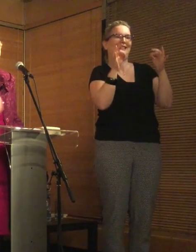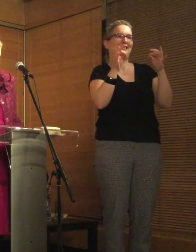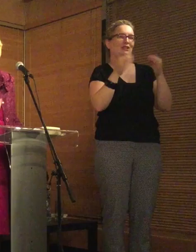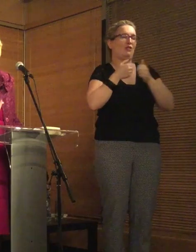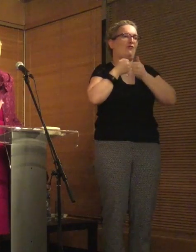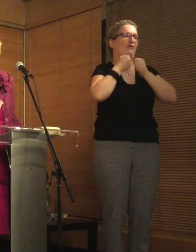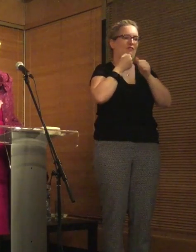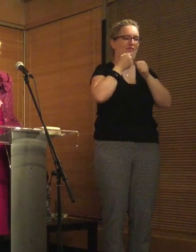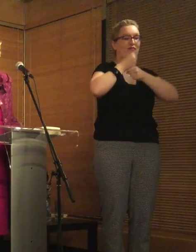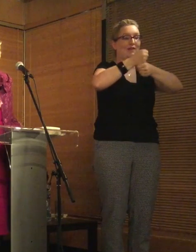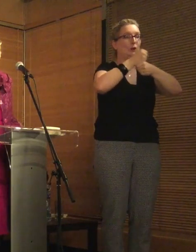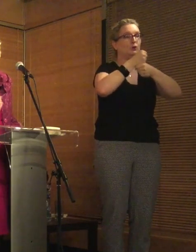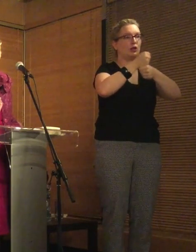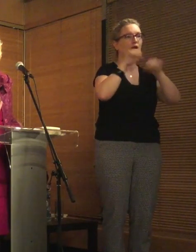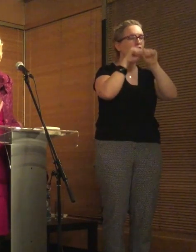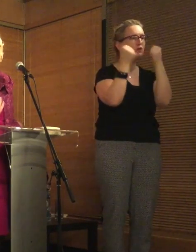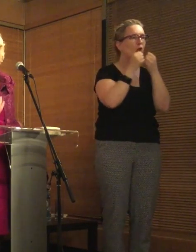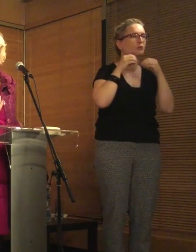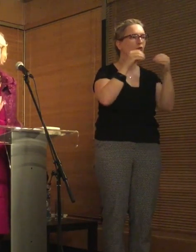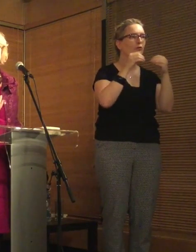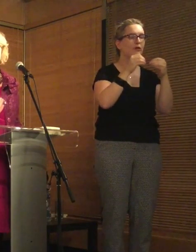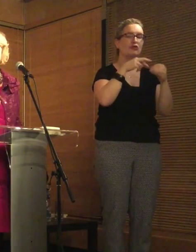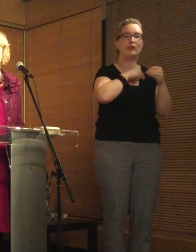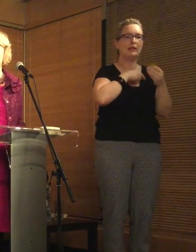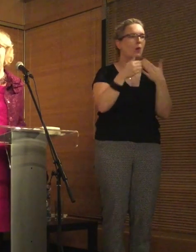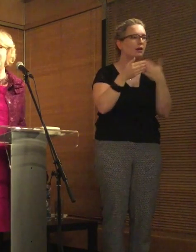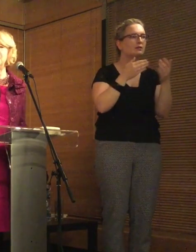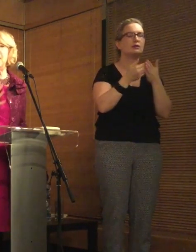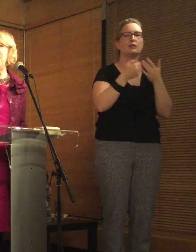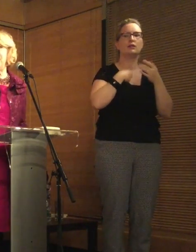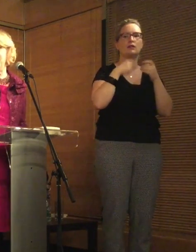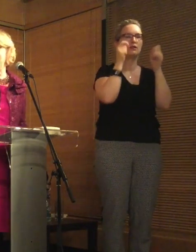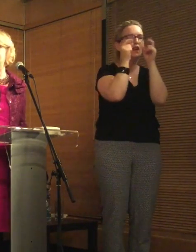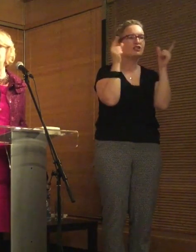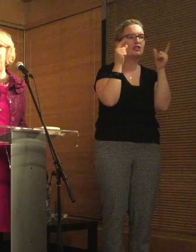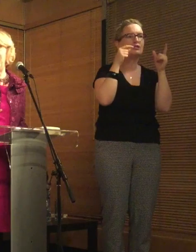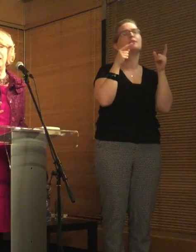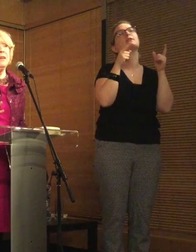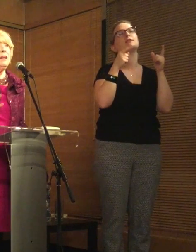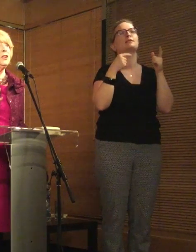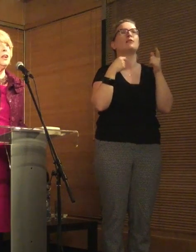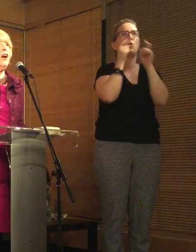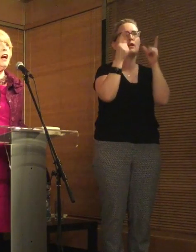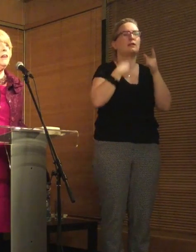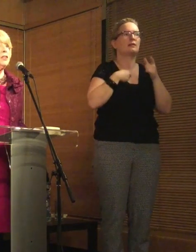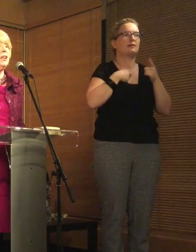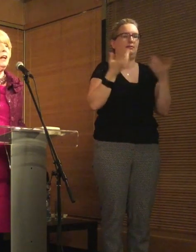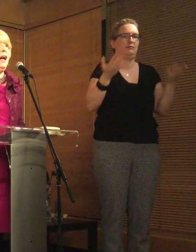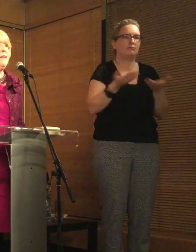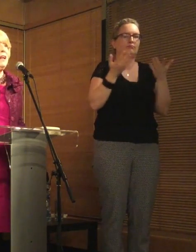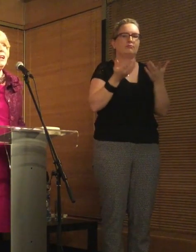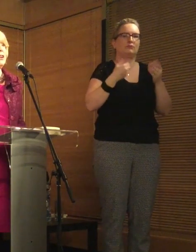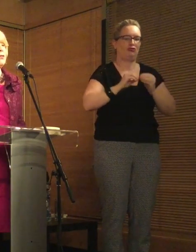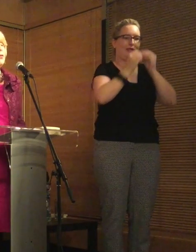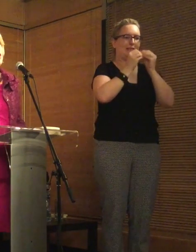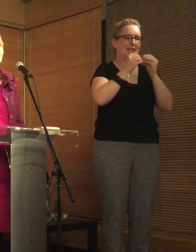the great revolution, the great social movement, was the consciousness that was raised in this area during the lockout,